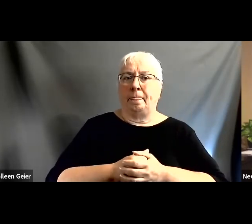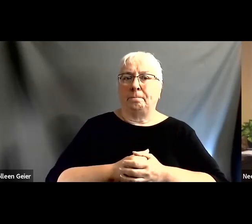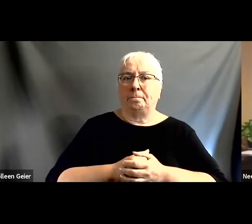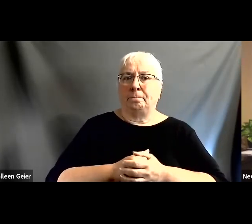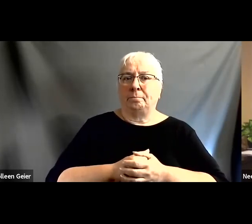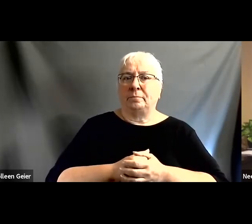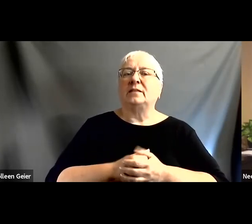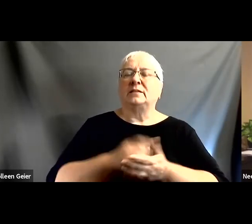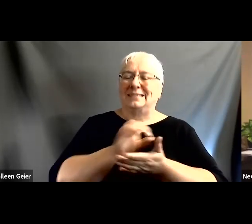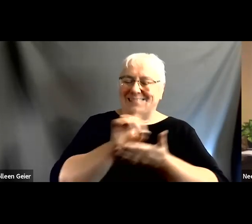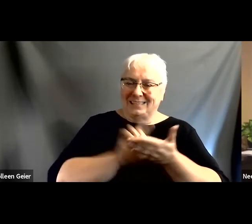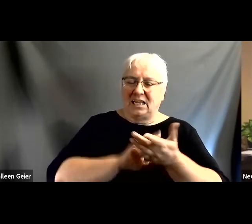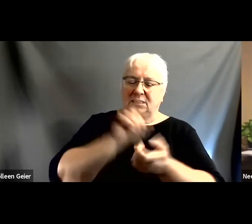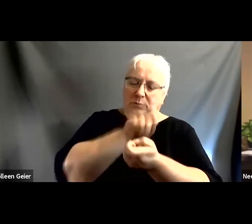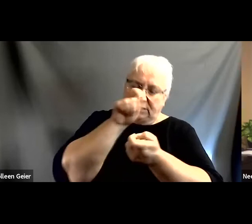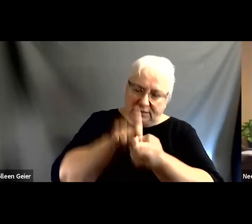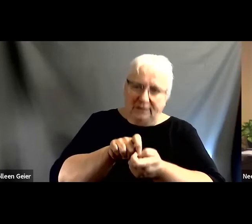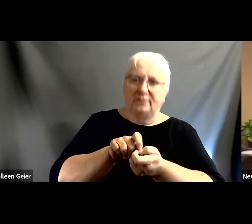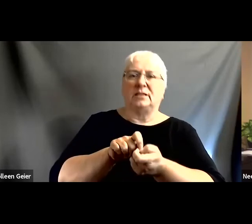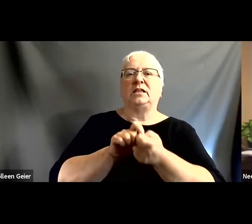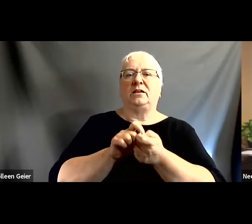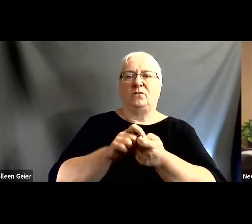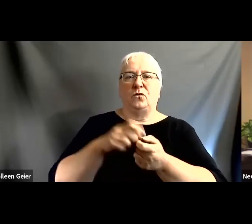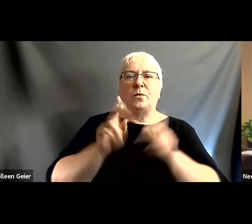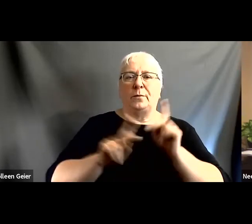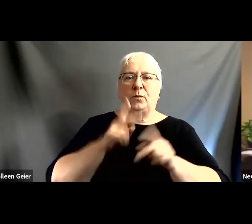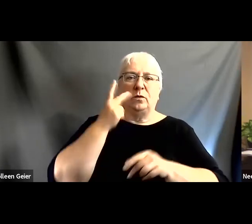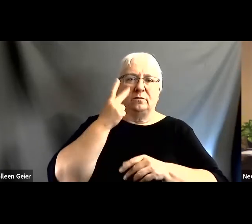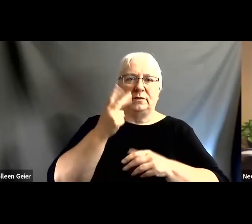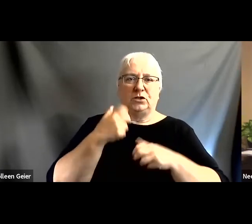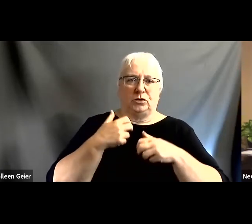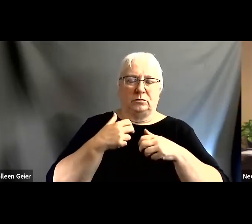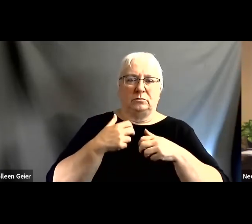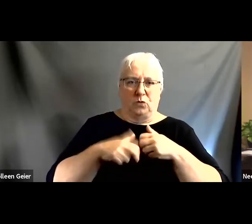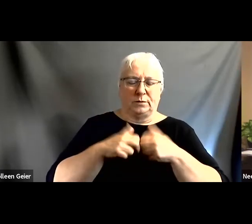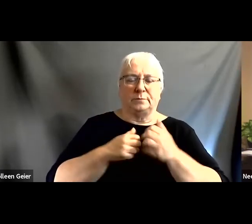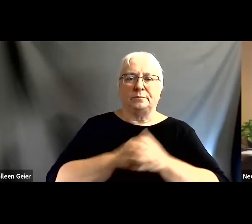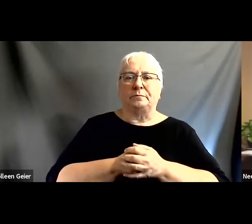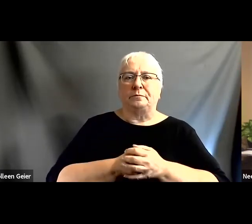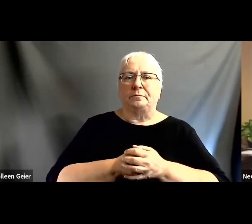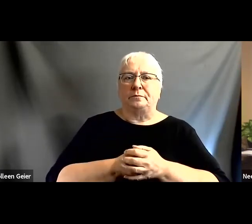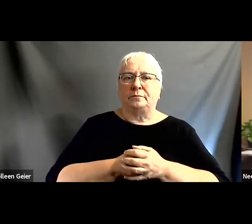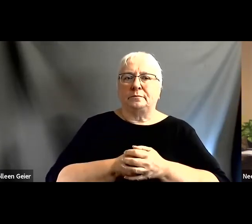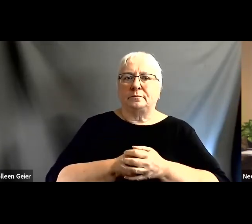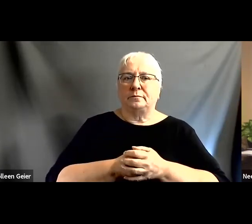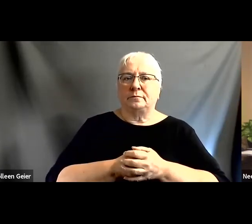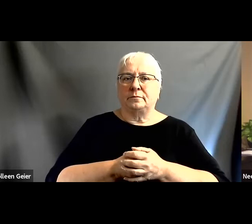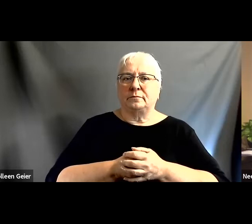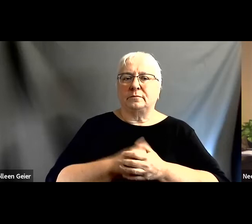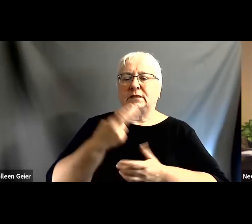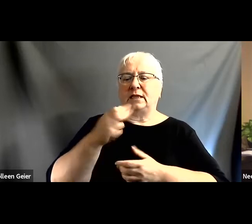absolutely designed for the visually impaired as opposed to the normal populations. And the role of